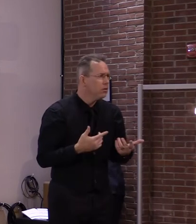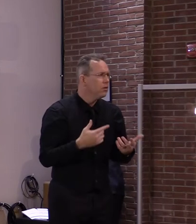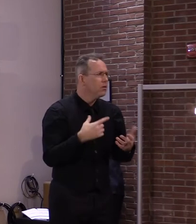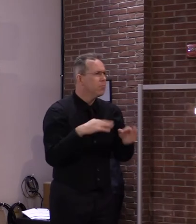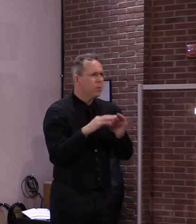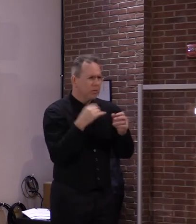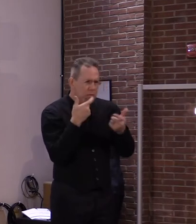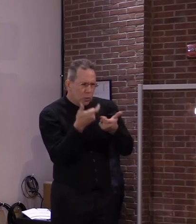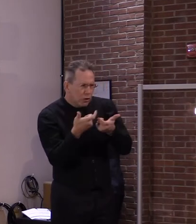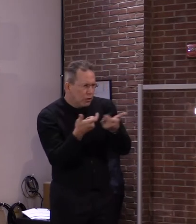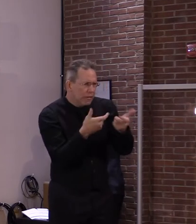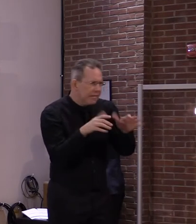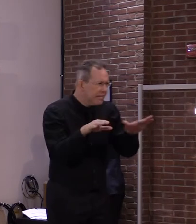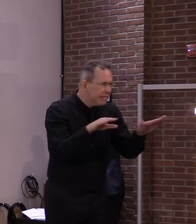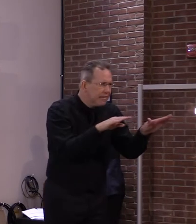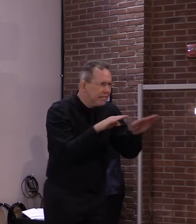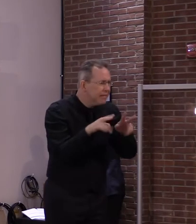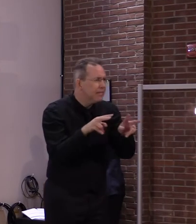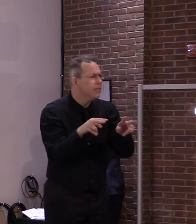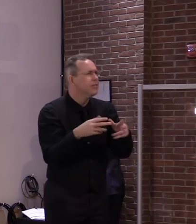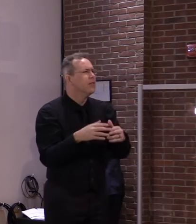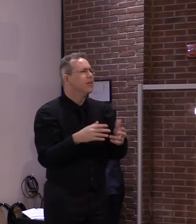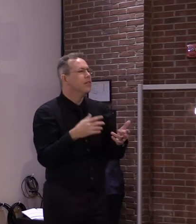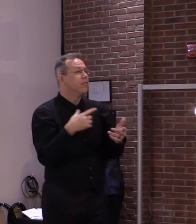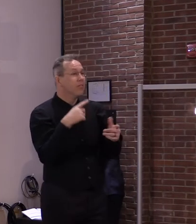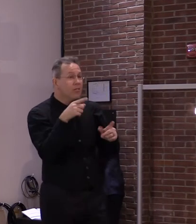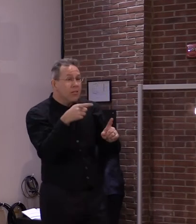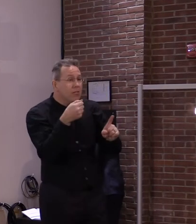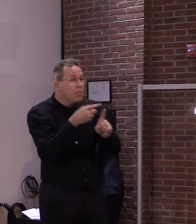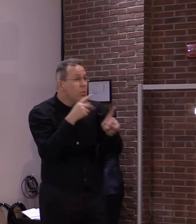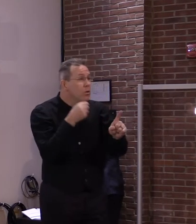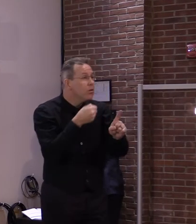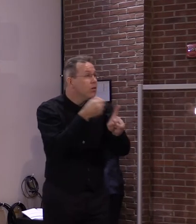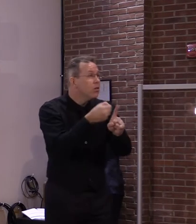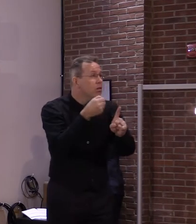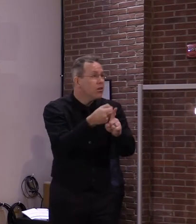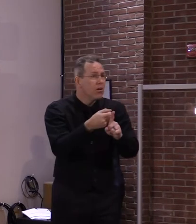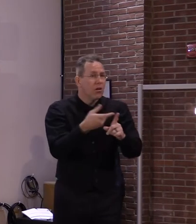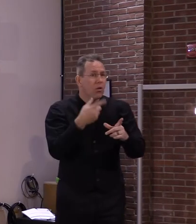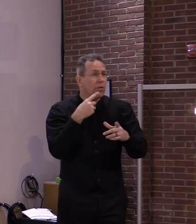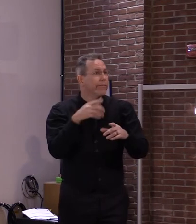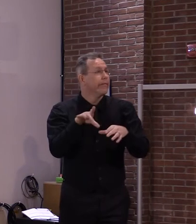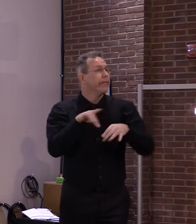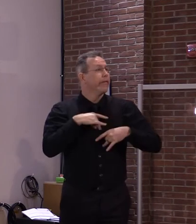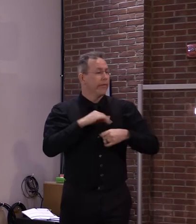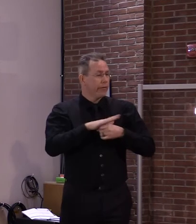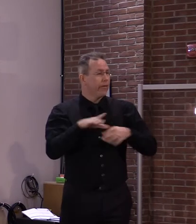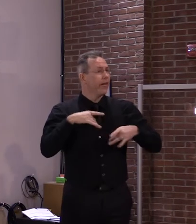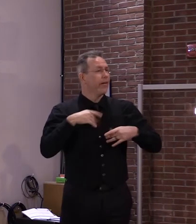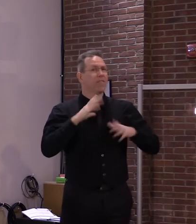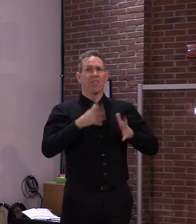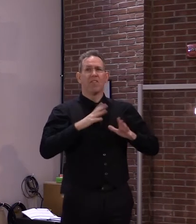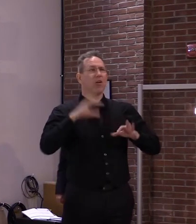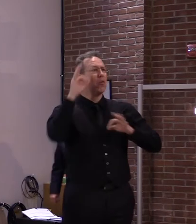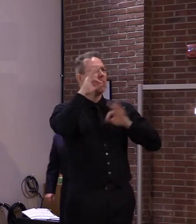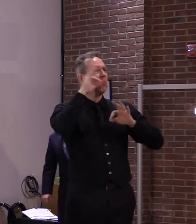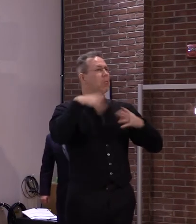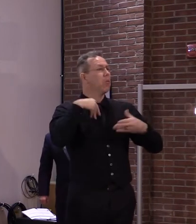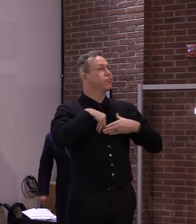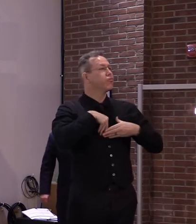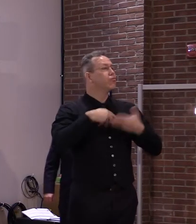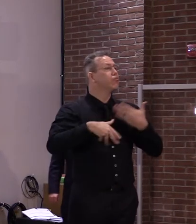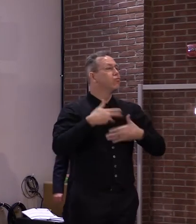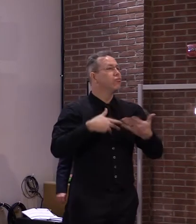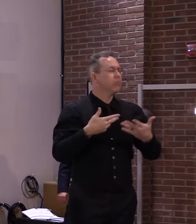people who don't even know they have it and have no major symptoms to others one of the ways that we work on